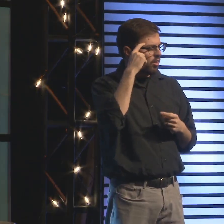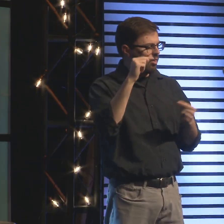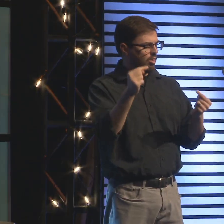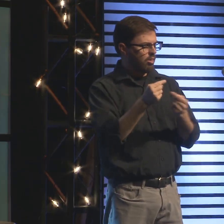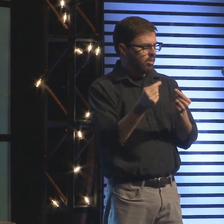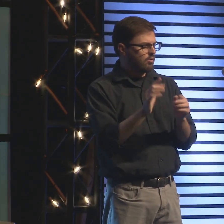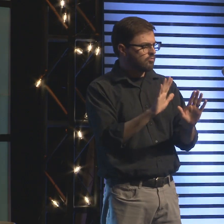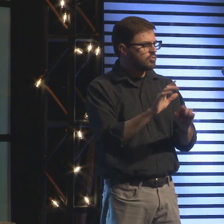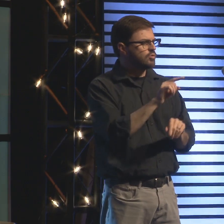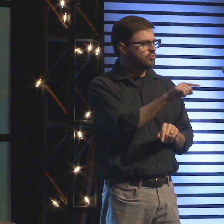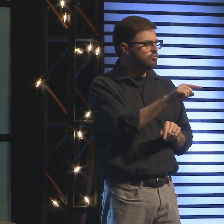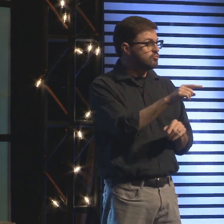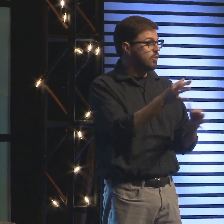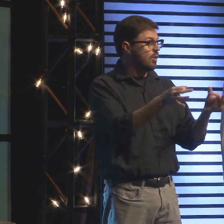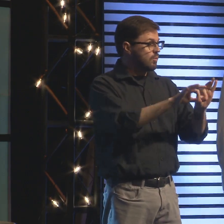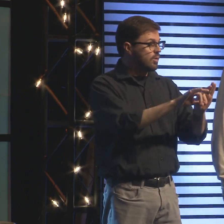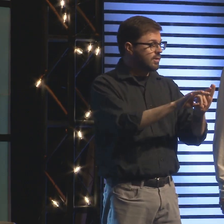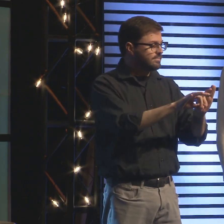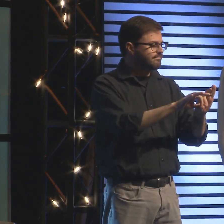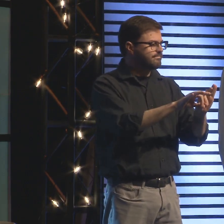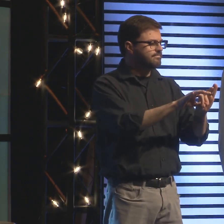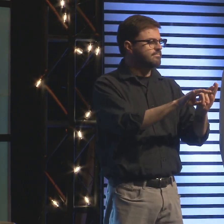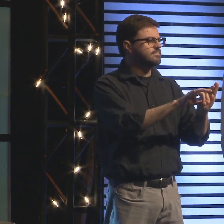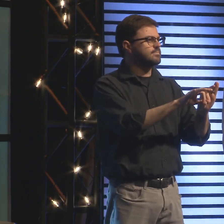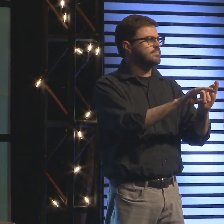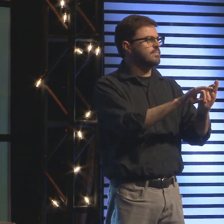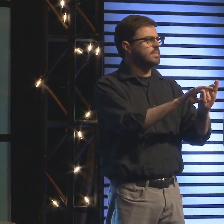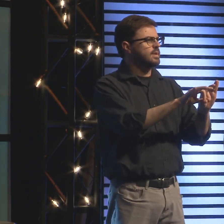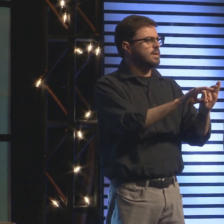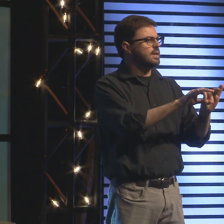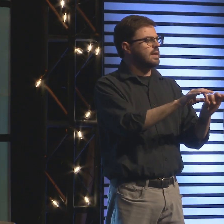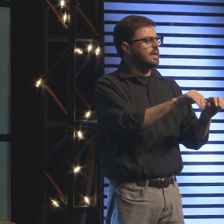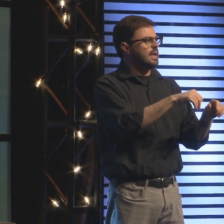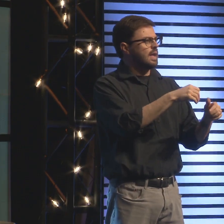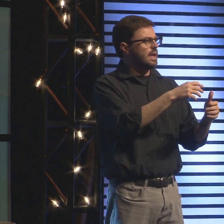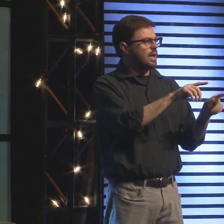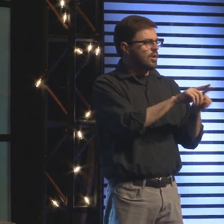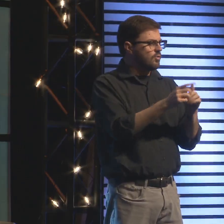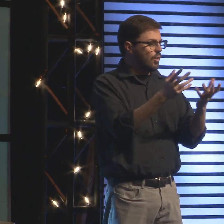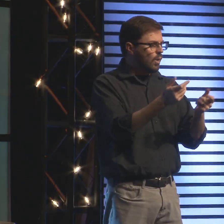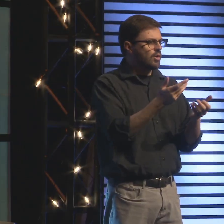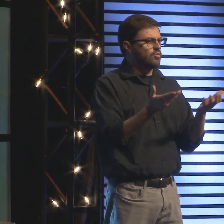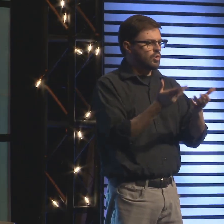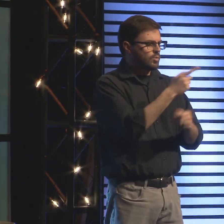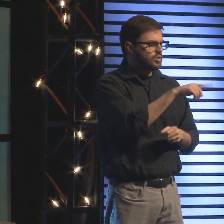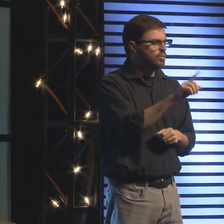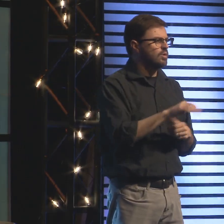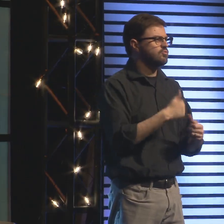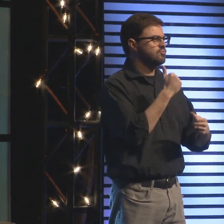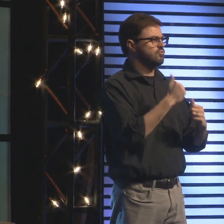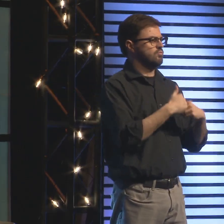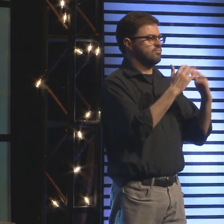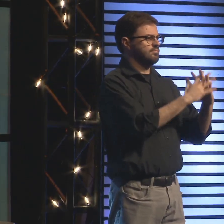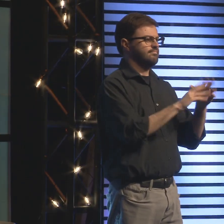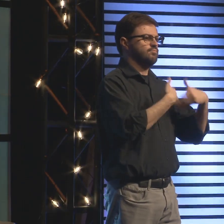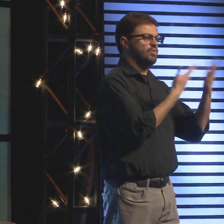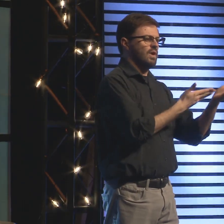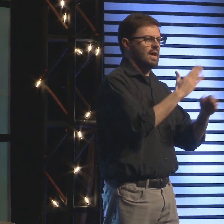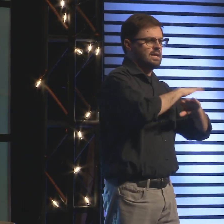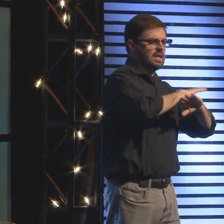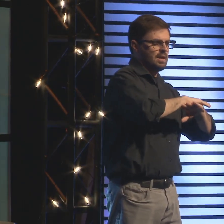worthy. And then I want to encourage you to create tables. Create tables where